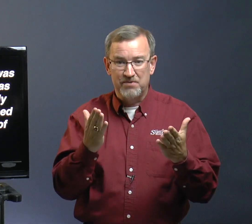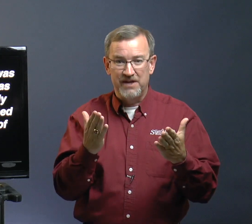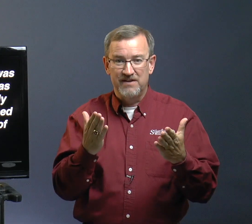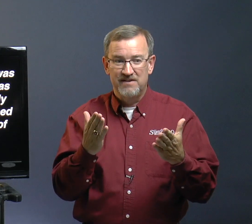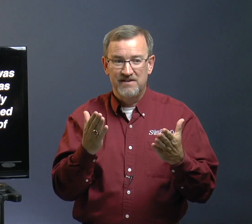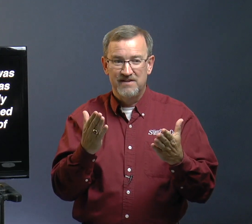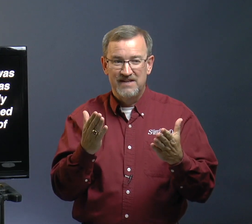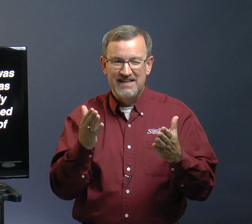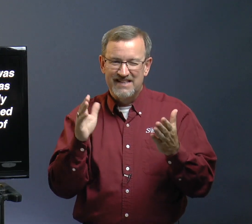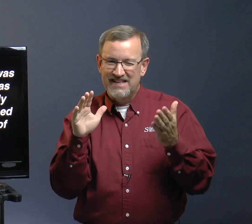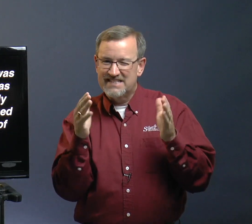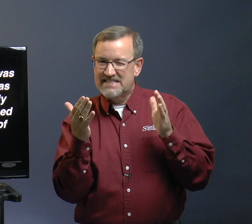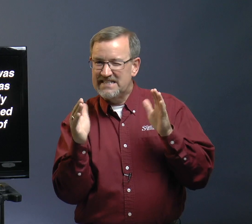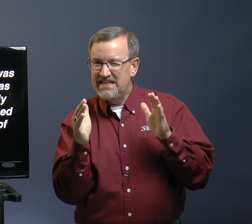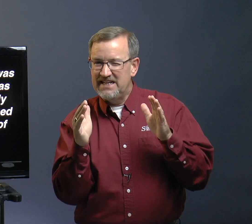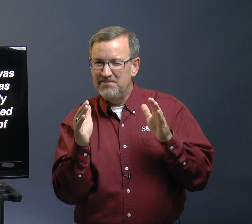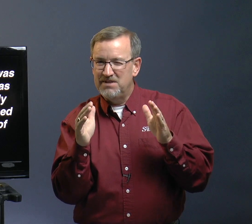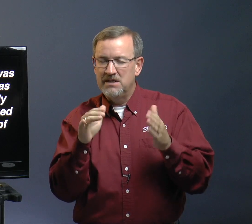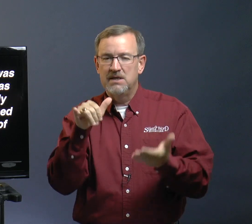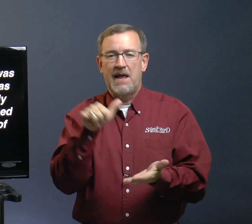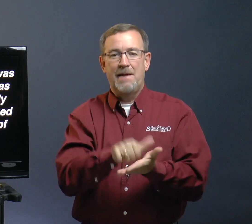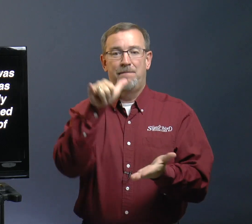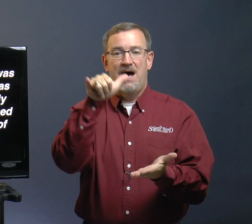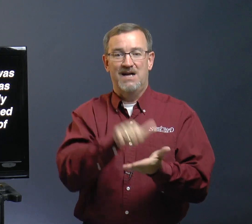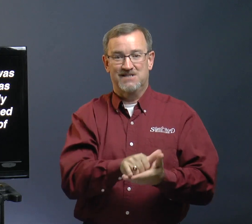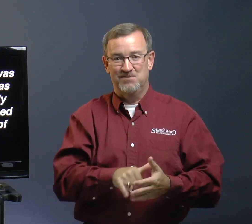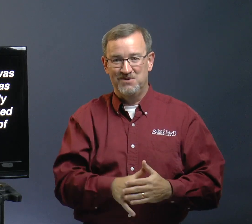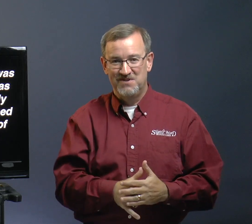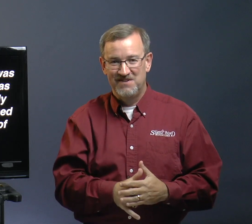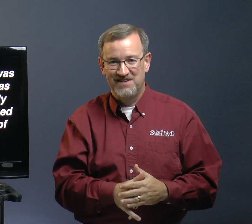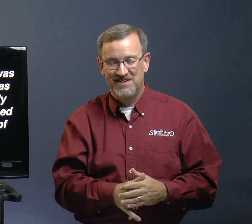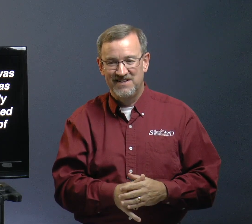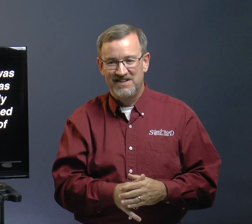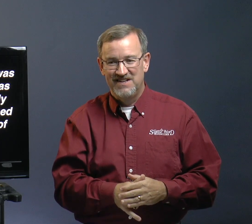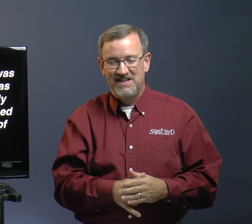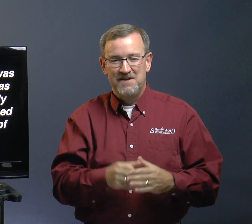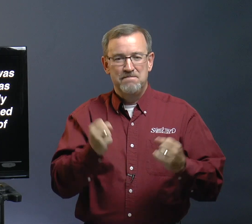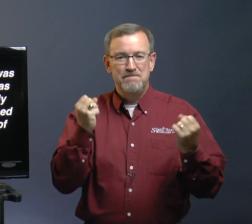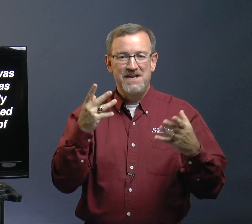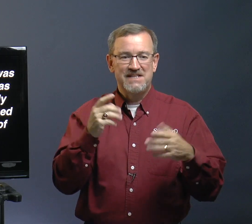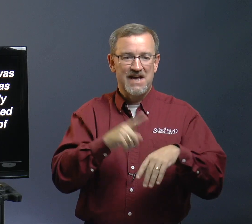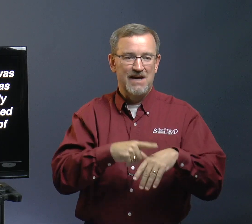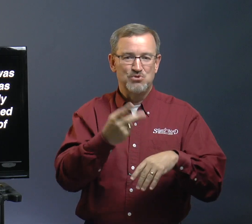something that seemed impossible. Many times you